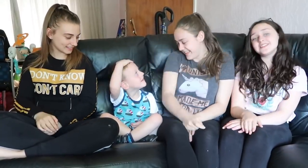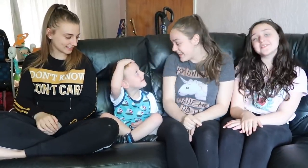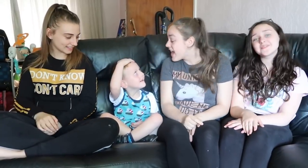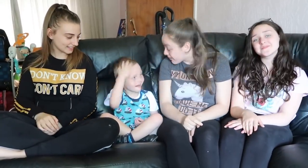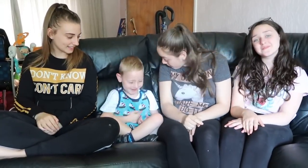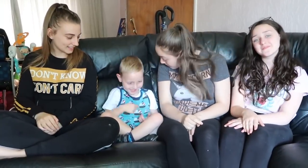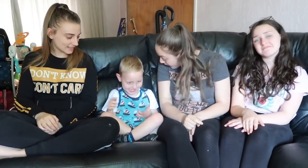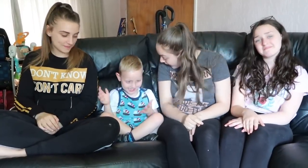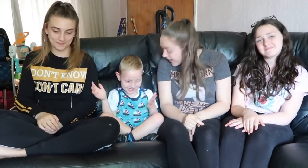Good boy